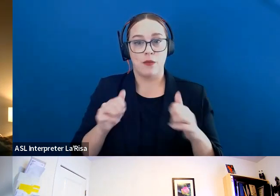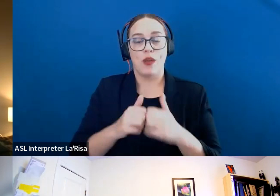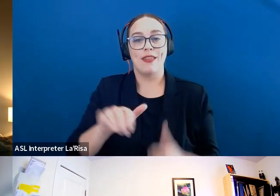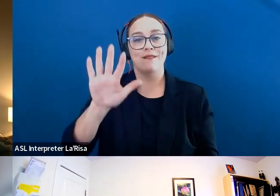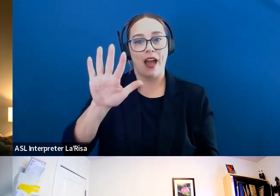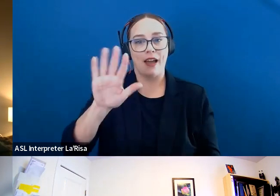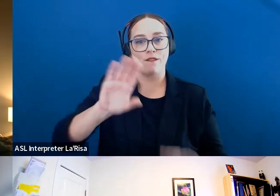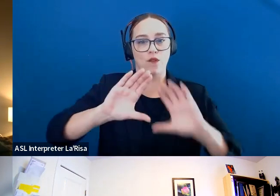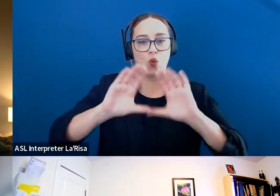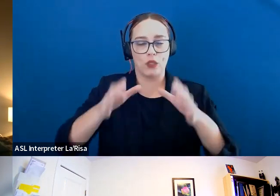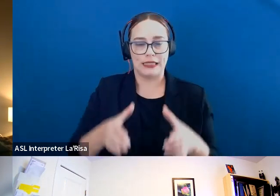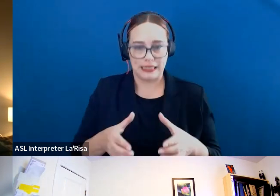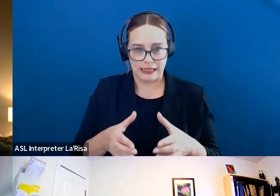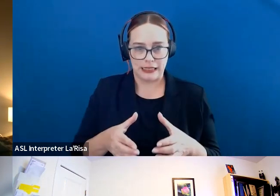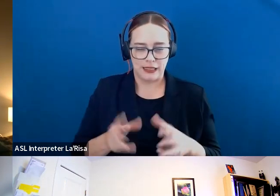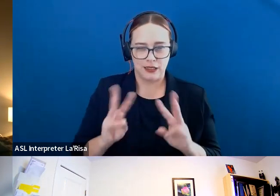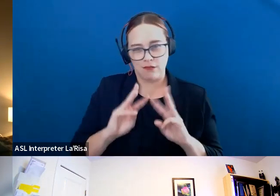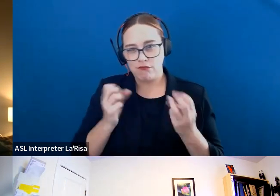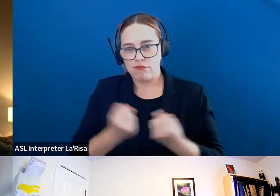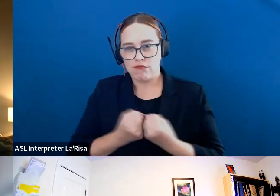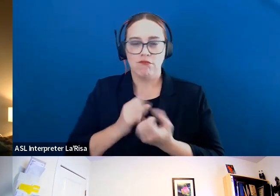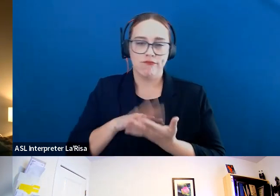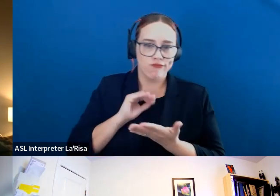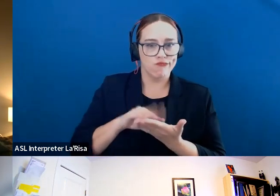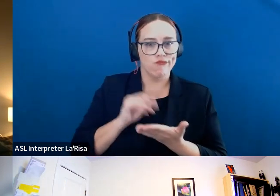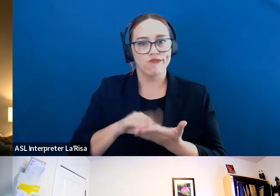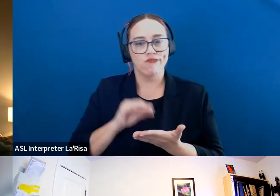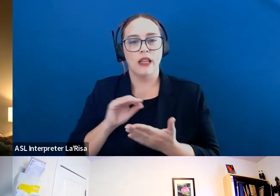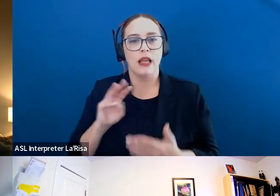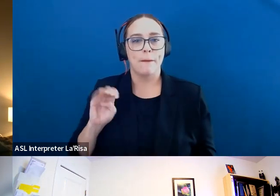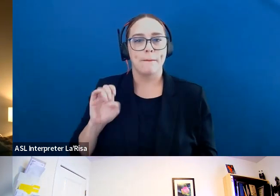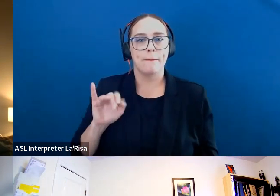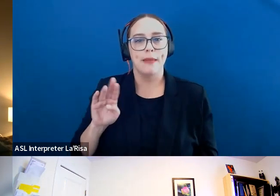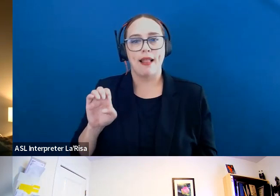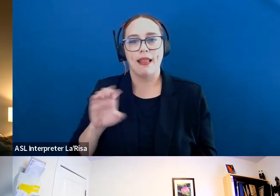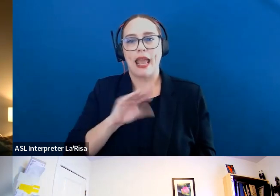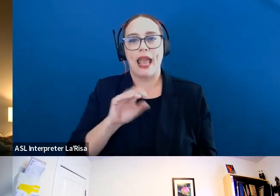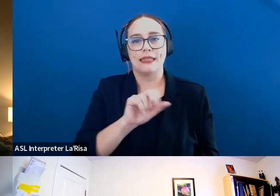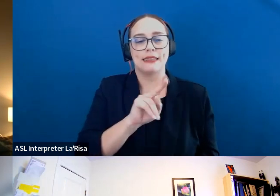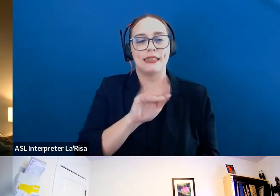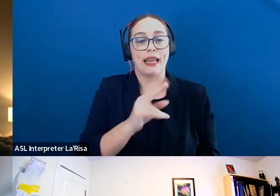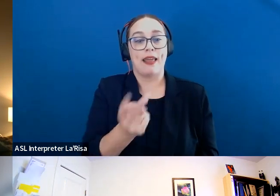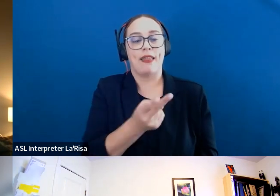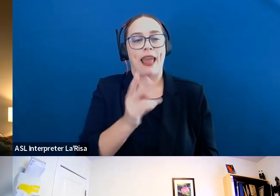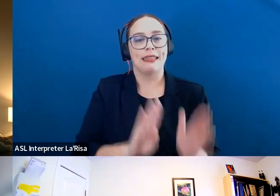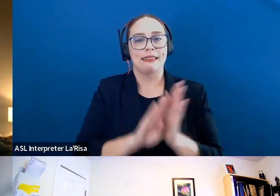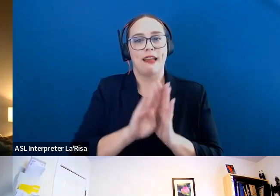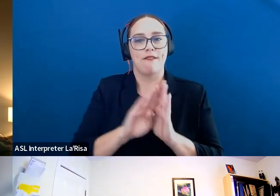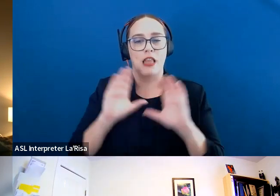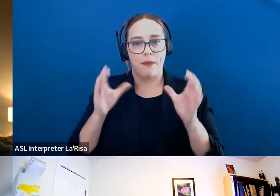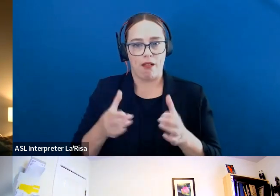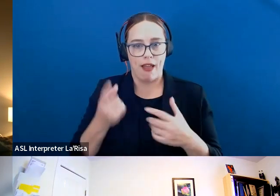okay? Melanie and Sandy actually tag teamed and developed a course for us. We also have one on